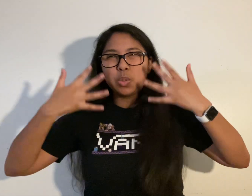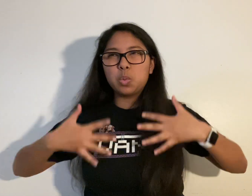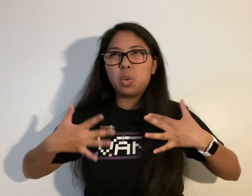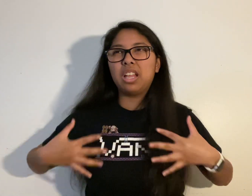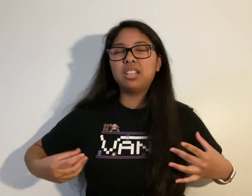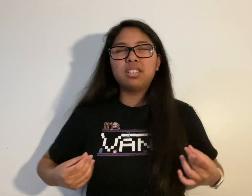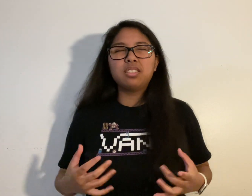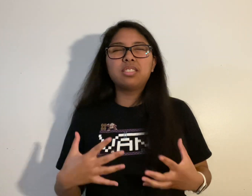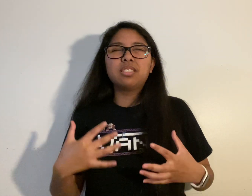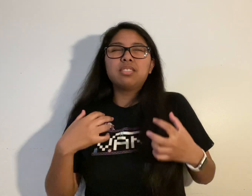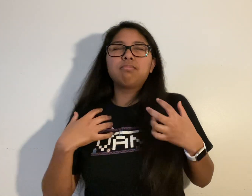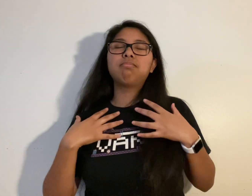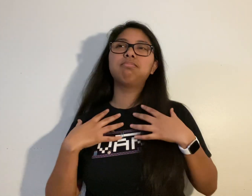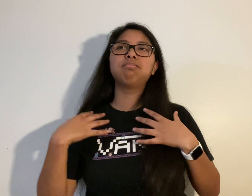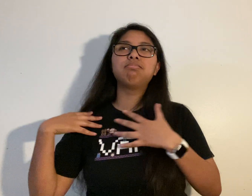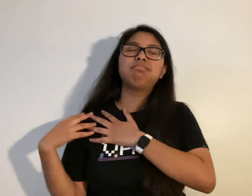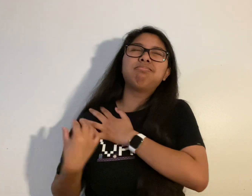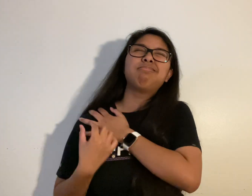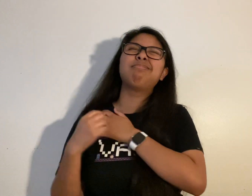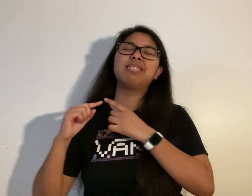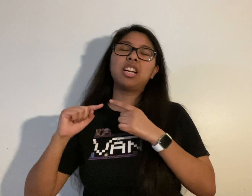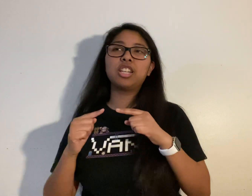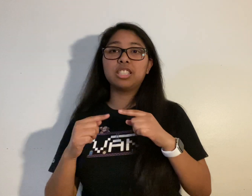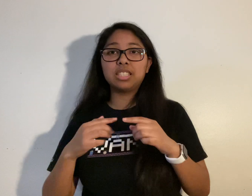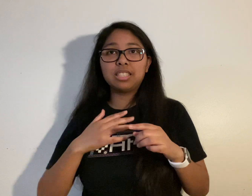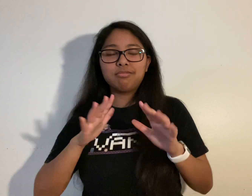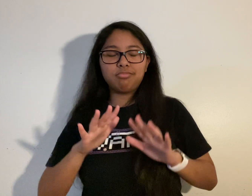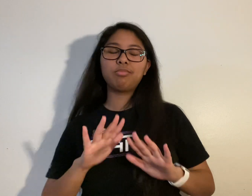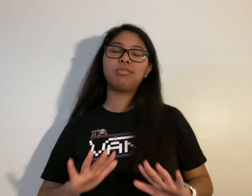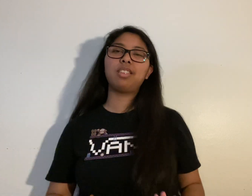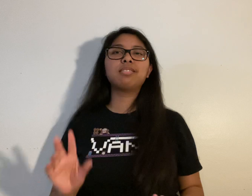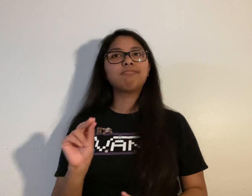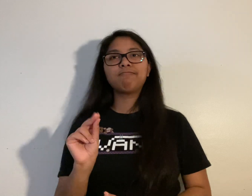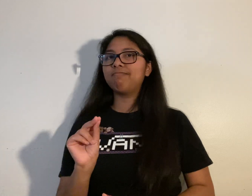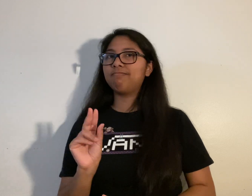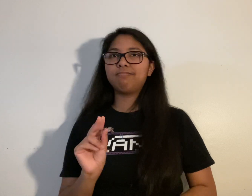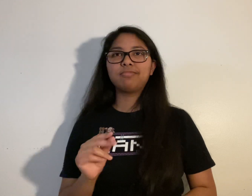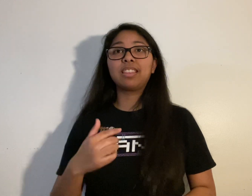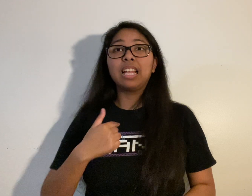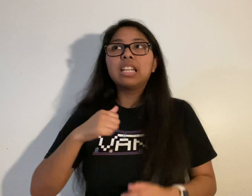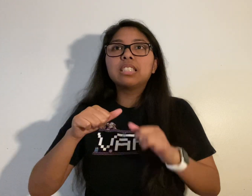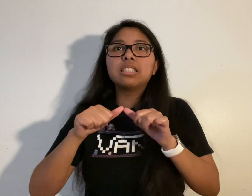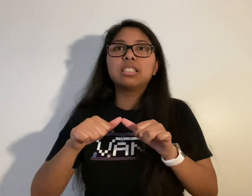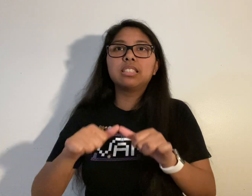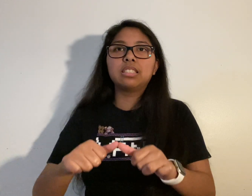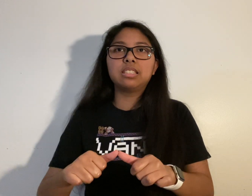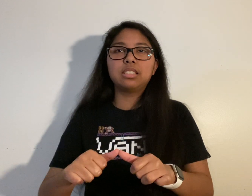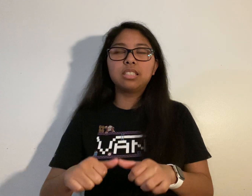all tense. But I can't relax just yet. I still have more to do. I now have to follow